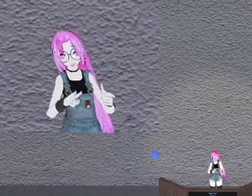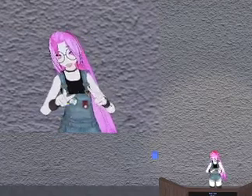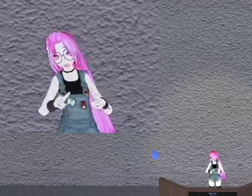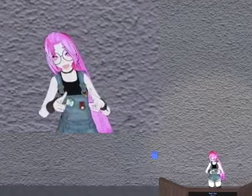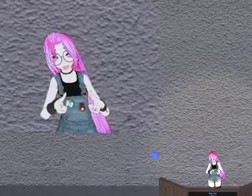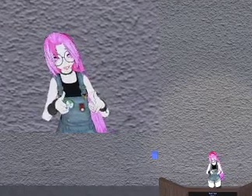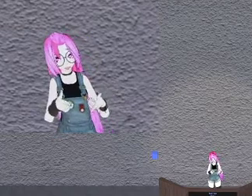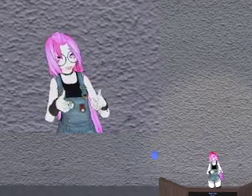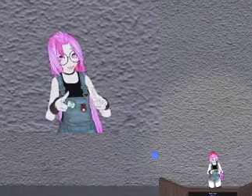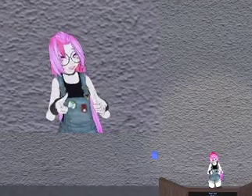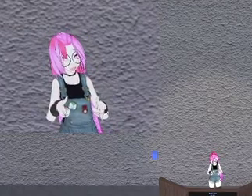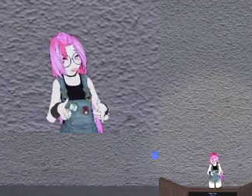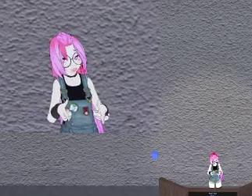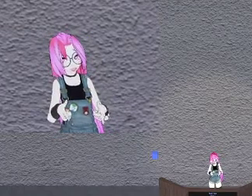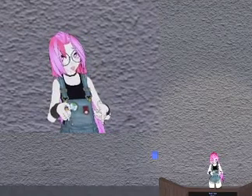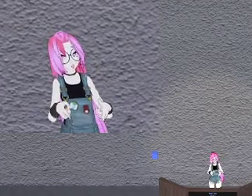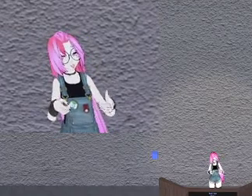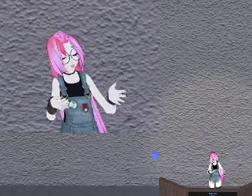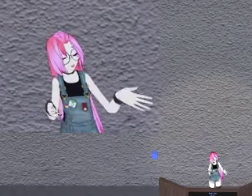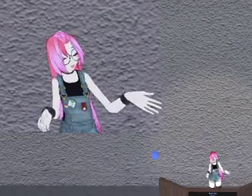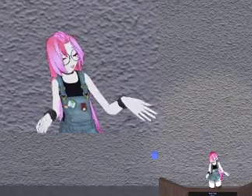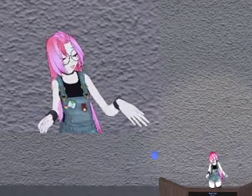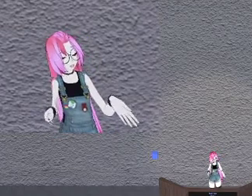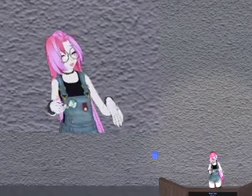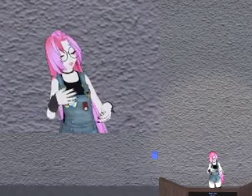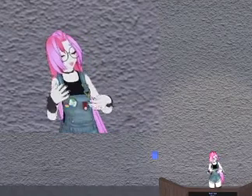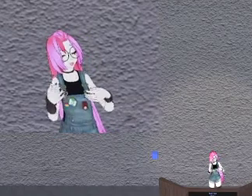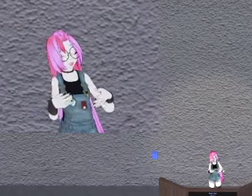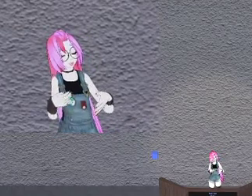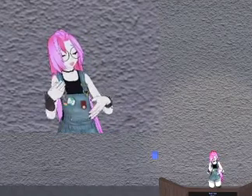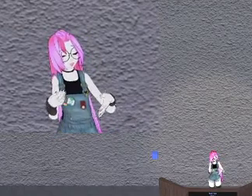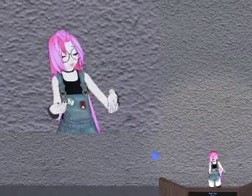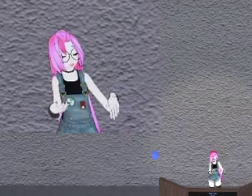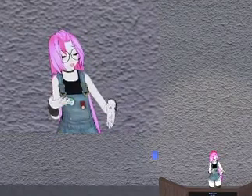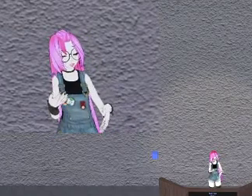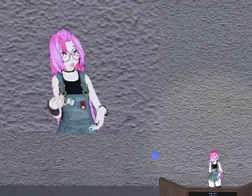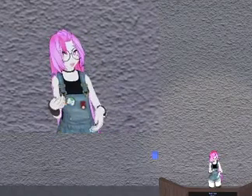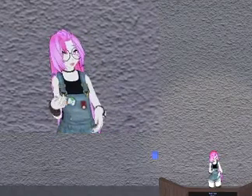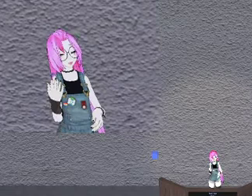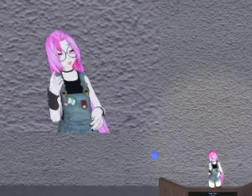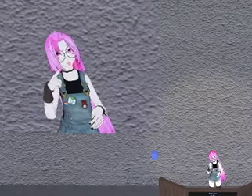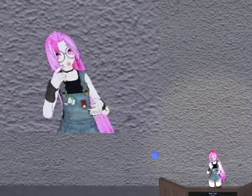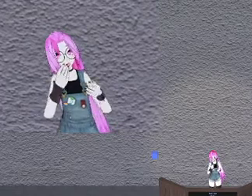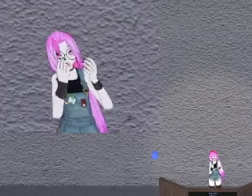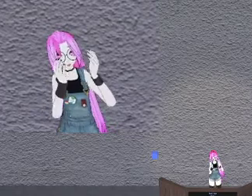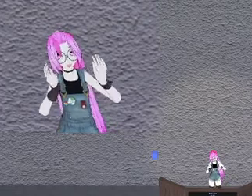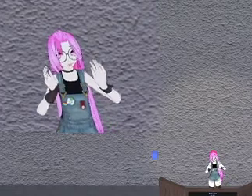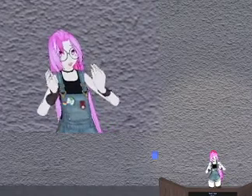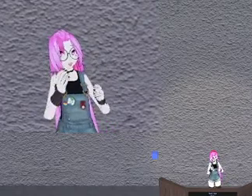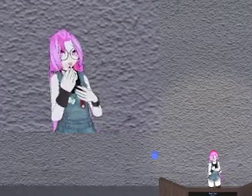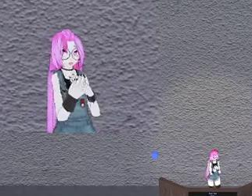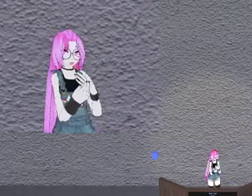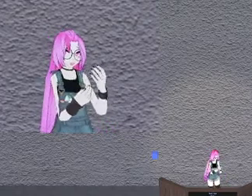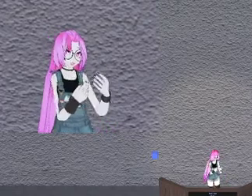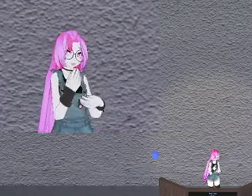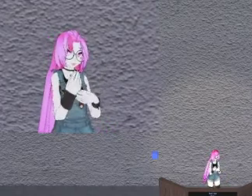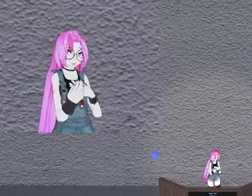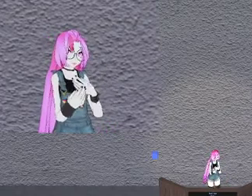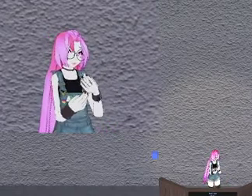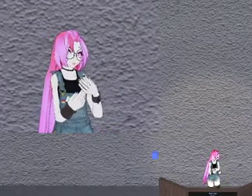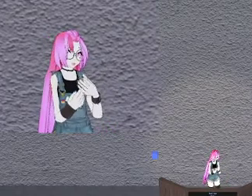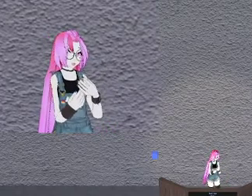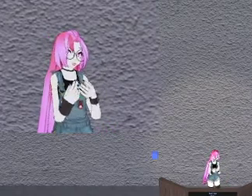games, Xbox or PlayStation. So I depend on what you're talking about. For VR, I literally just say